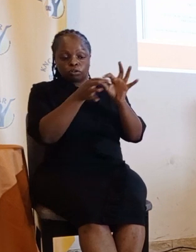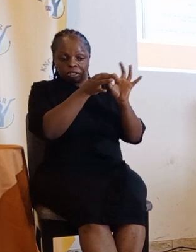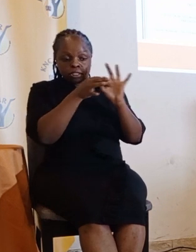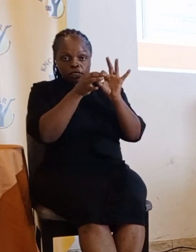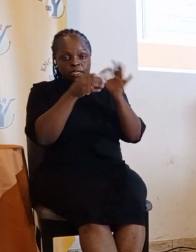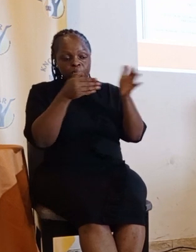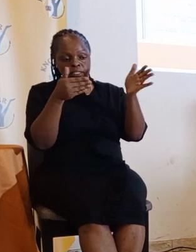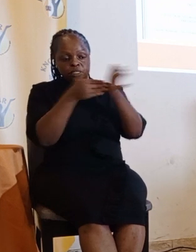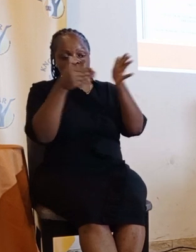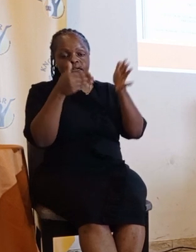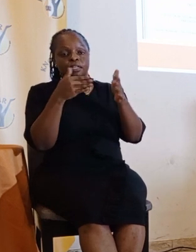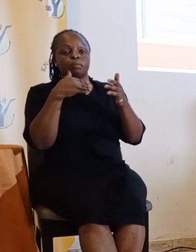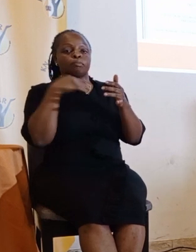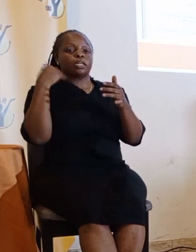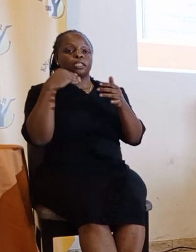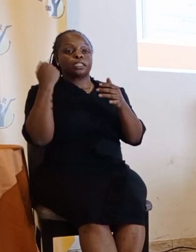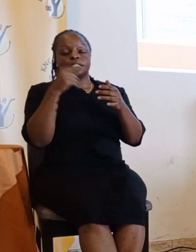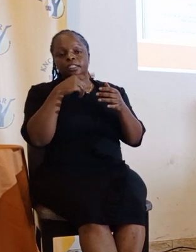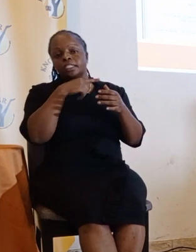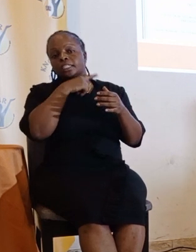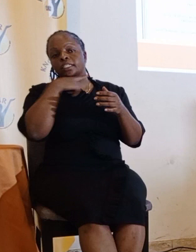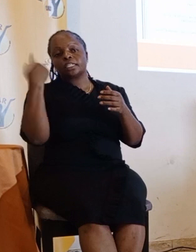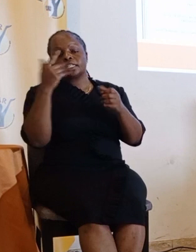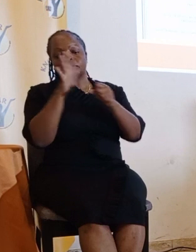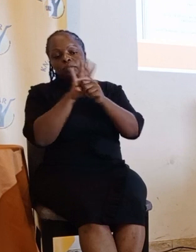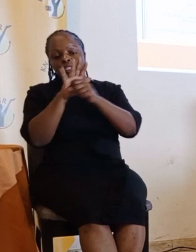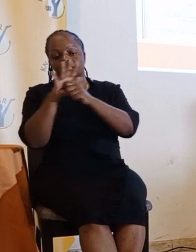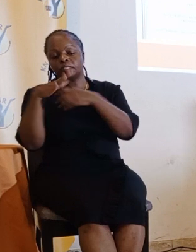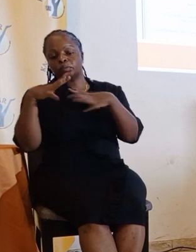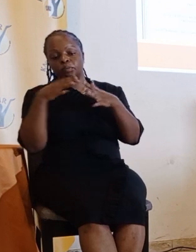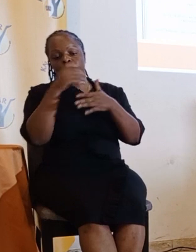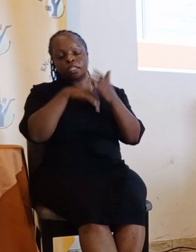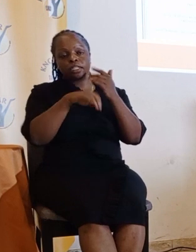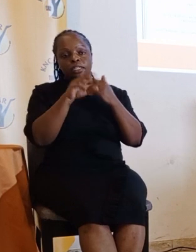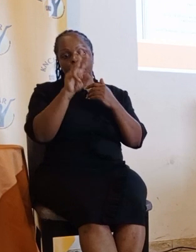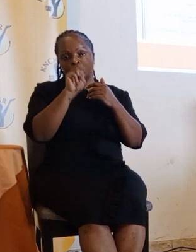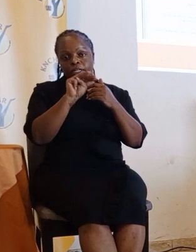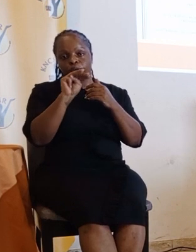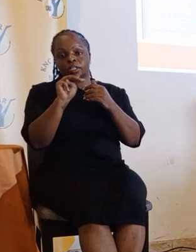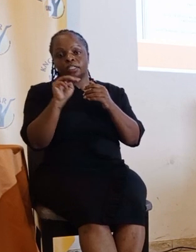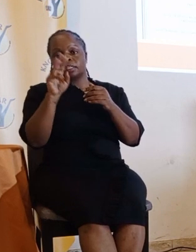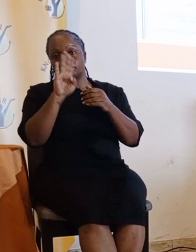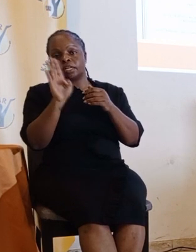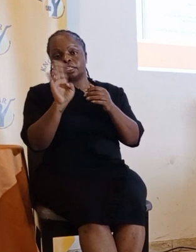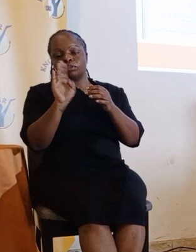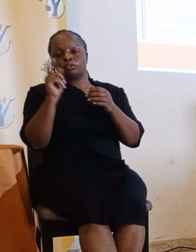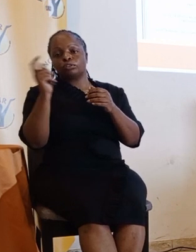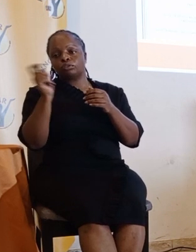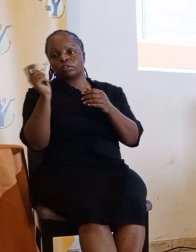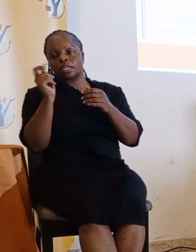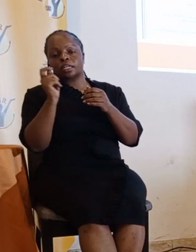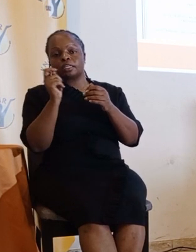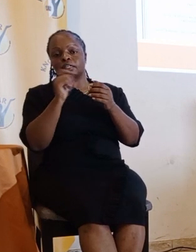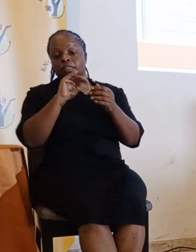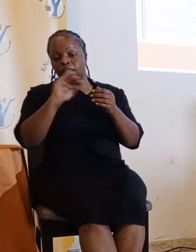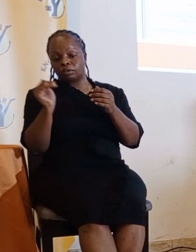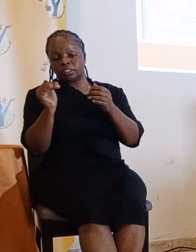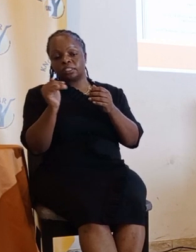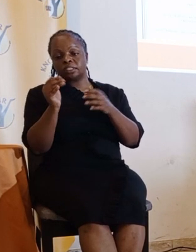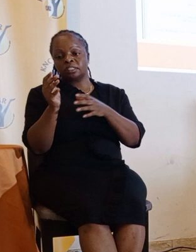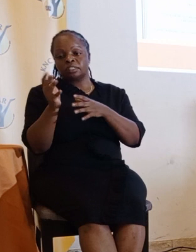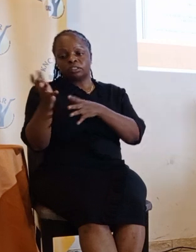bandits killed several people in Marakwet, Baringo, and Turkana counties and drove away an unknown number of